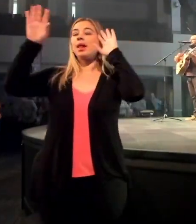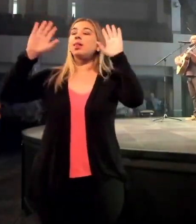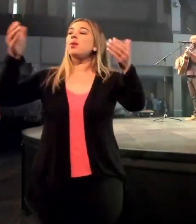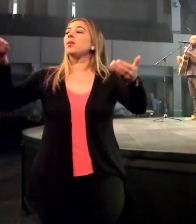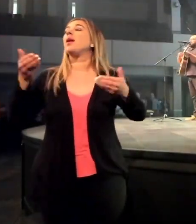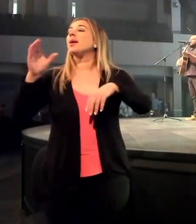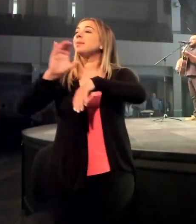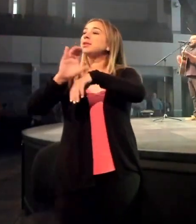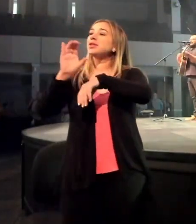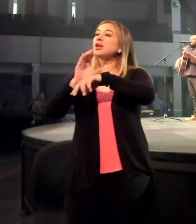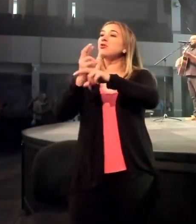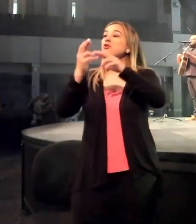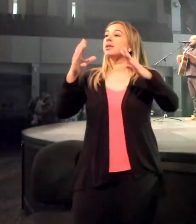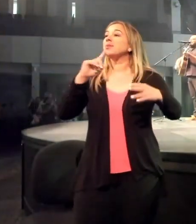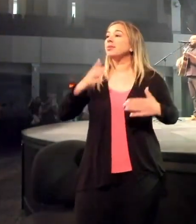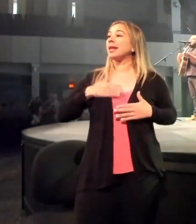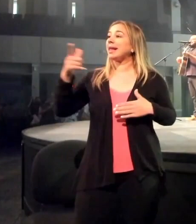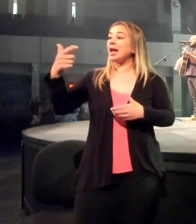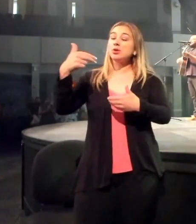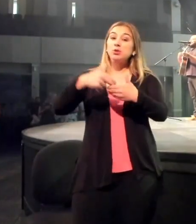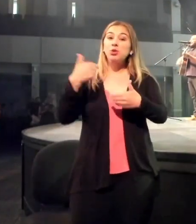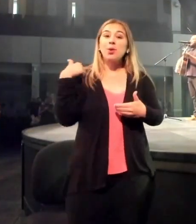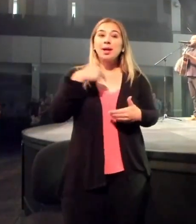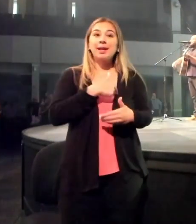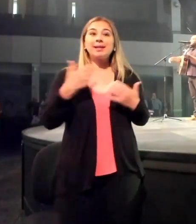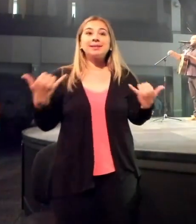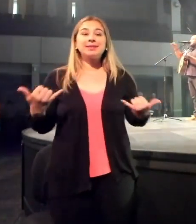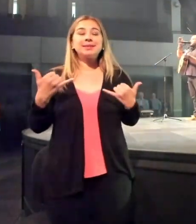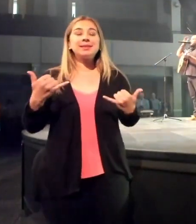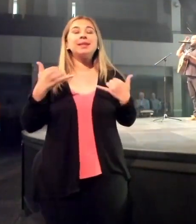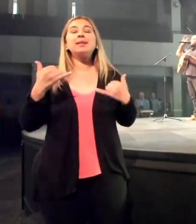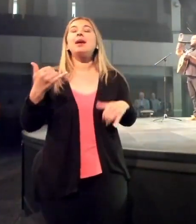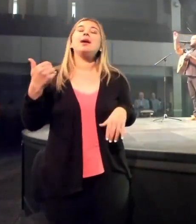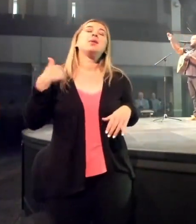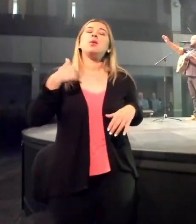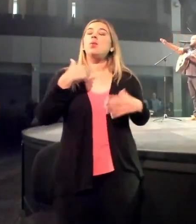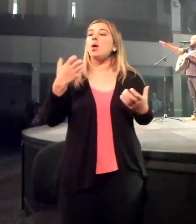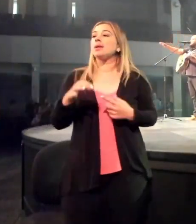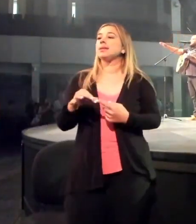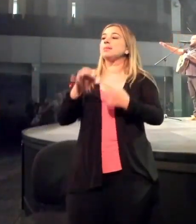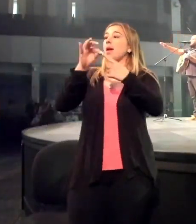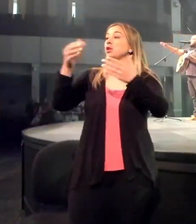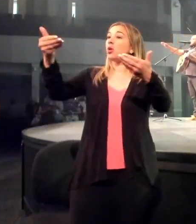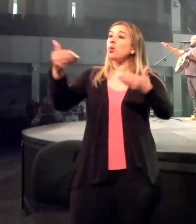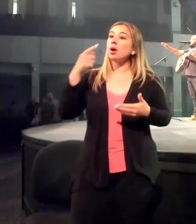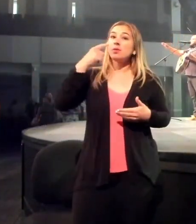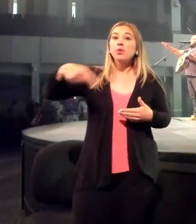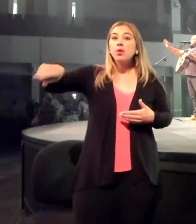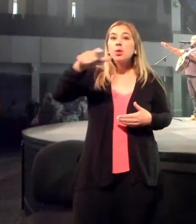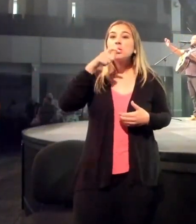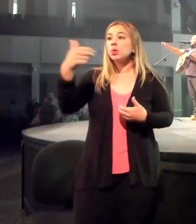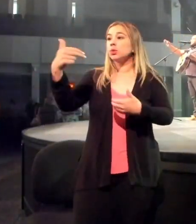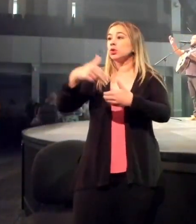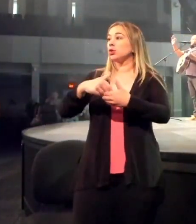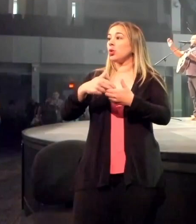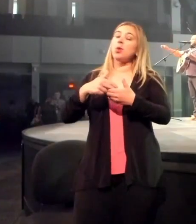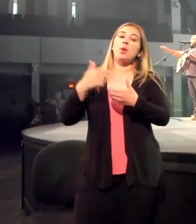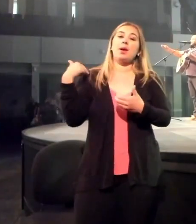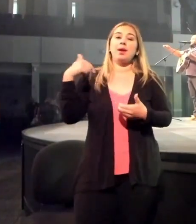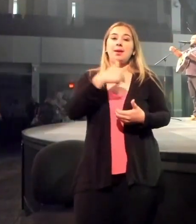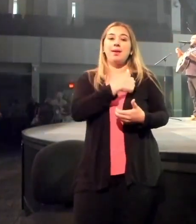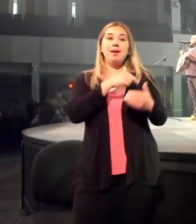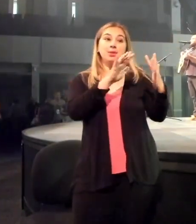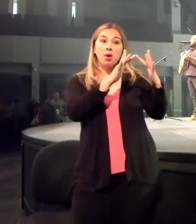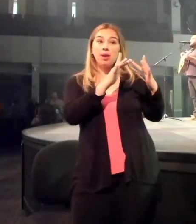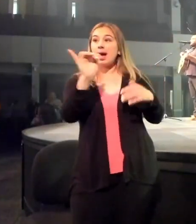Church of the Redeemer, we are so glad that you are joining us here today. We want to give a special welcome to those that are joining with us at